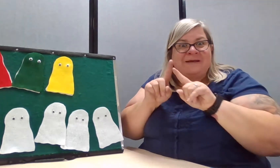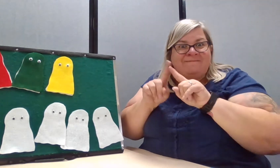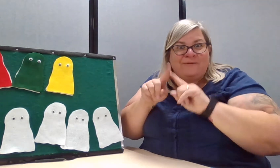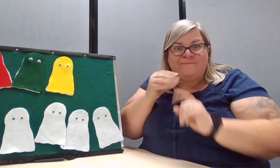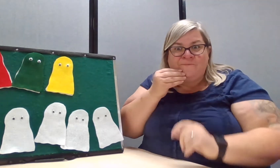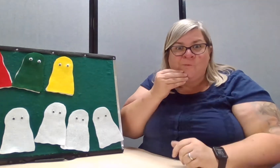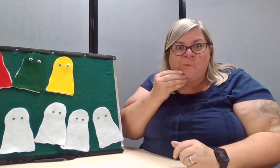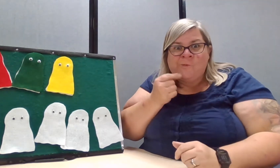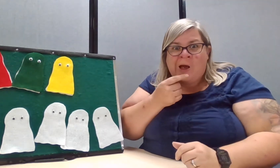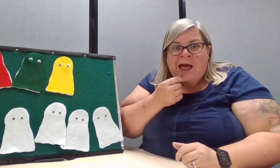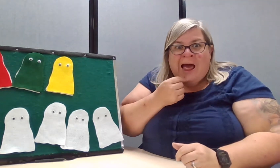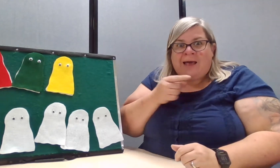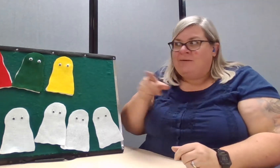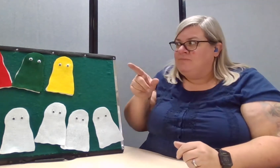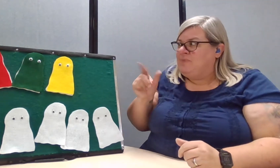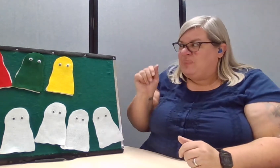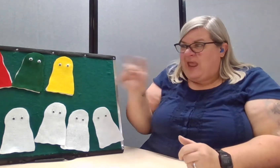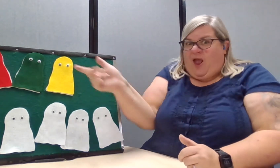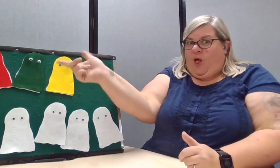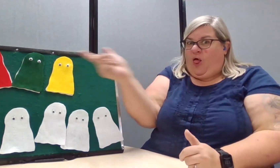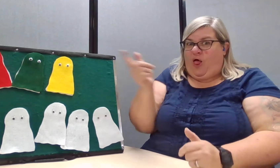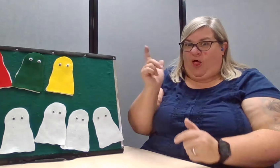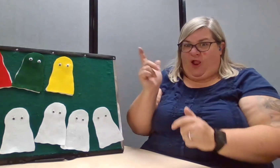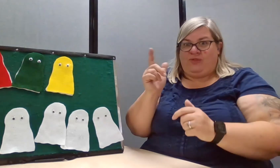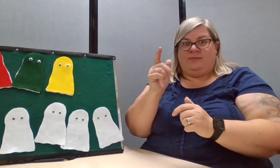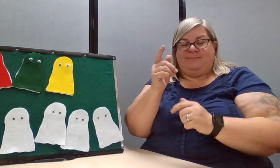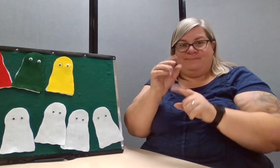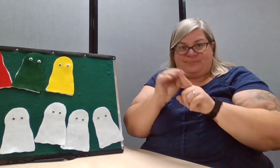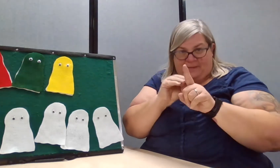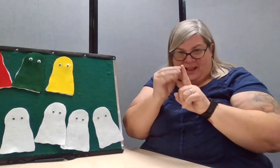maybe we should look for different foods. And we can